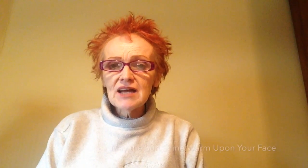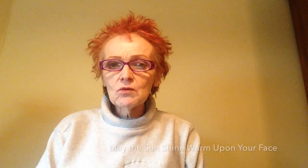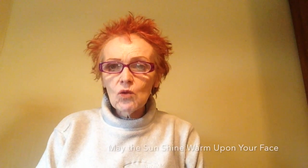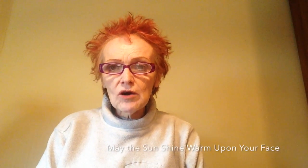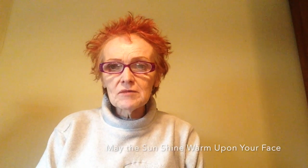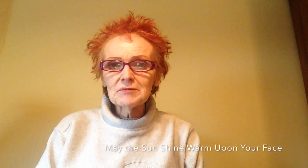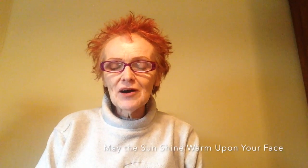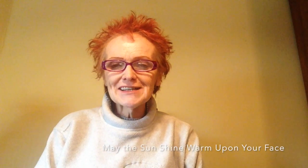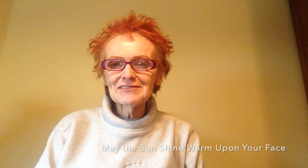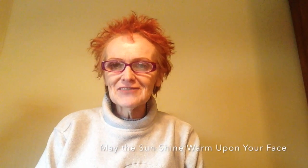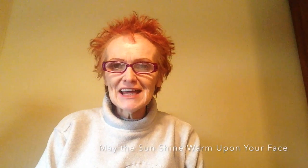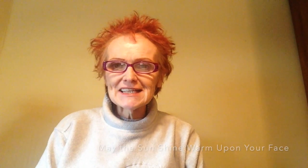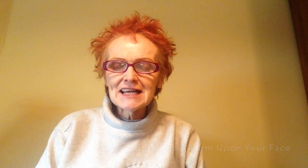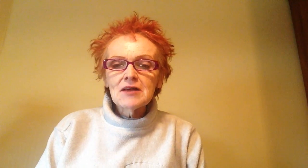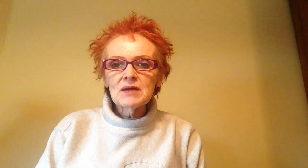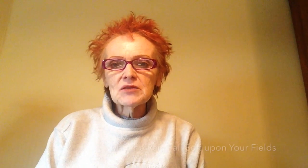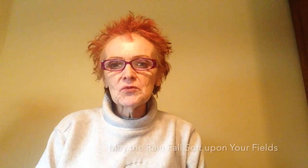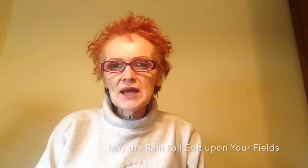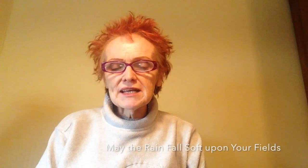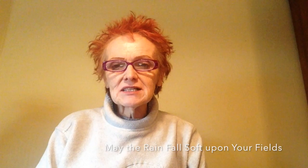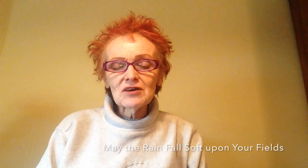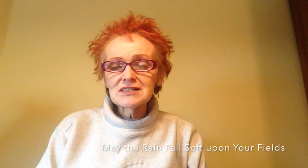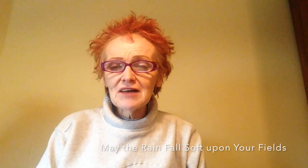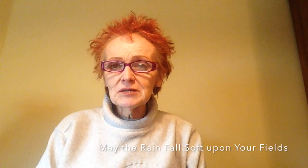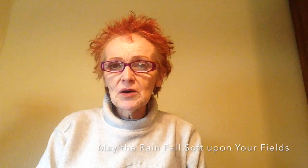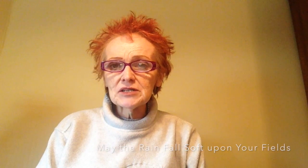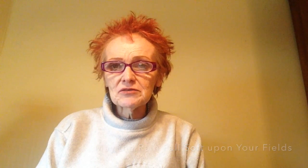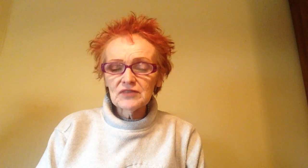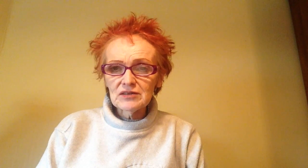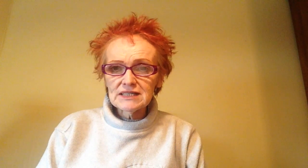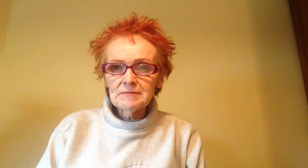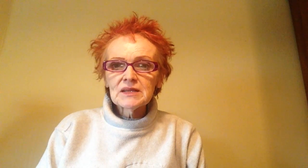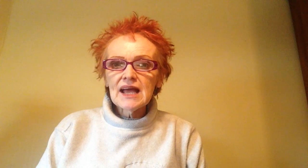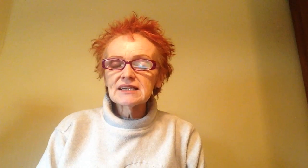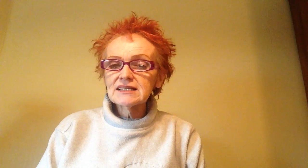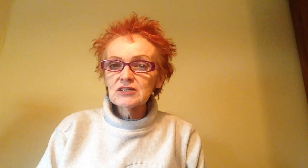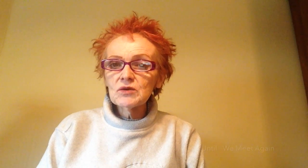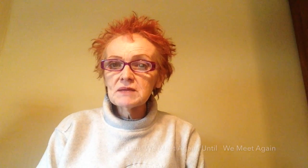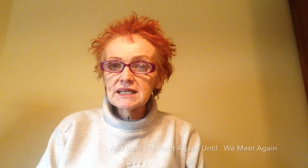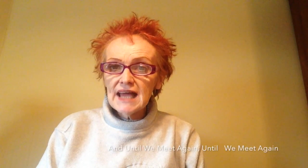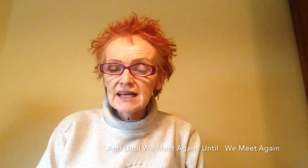shine warm upon your face. May the rains fall soft upon your fields. And until we meet again,